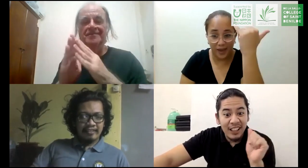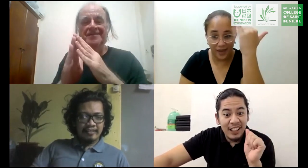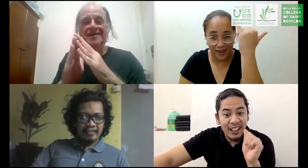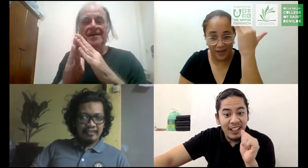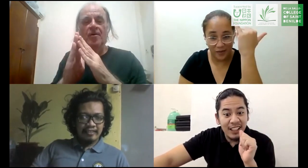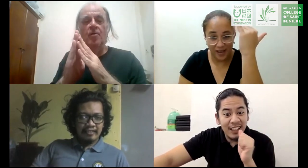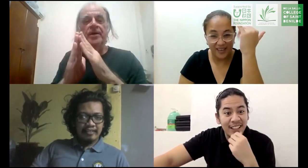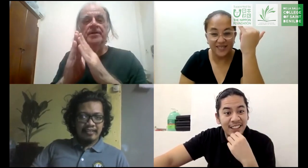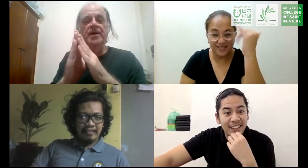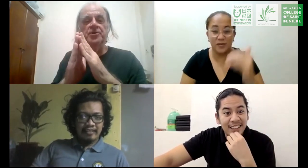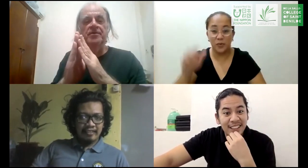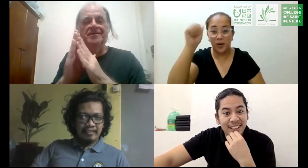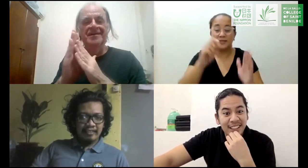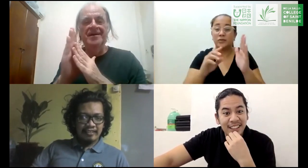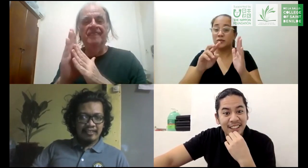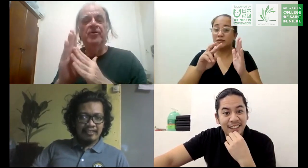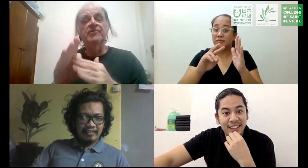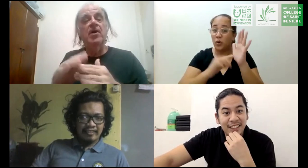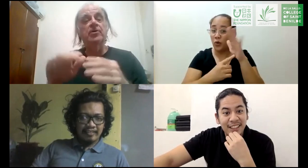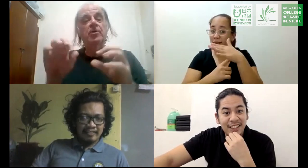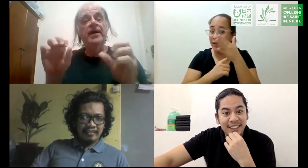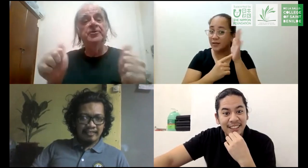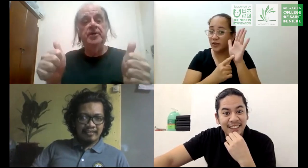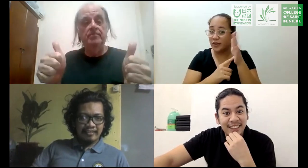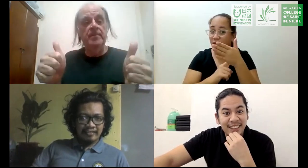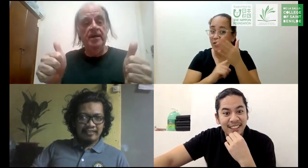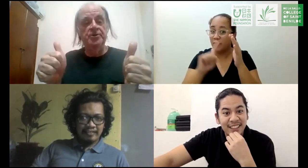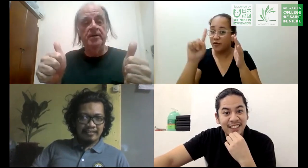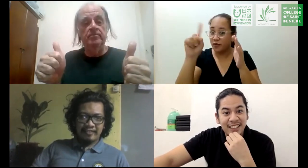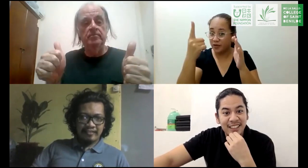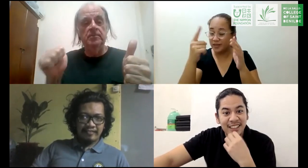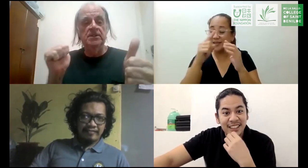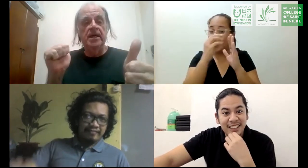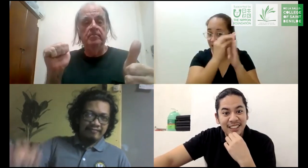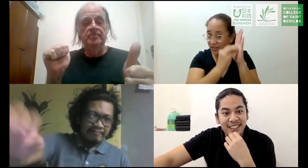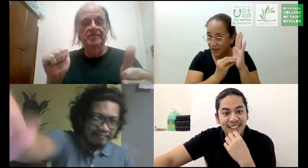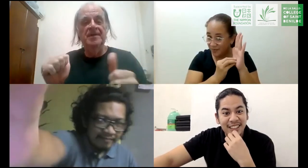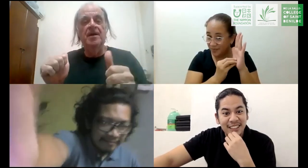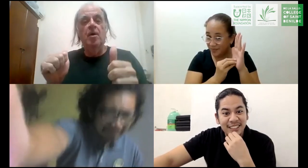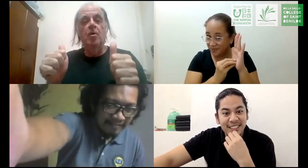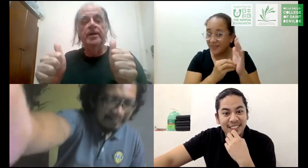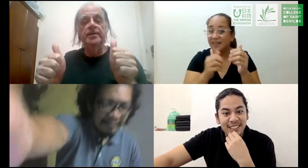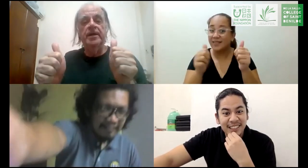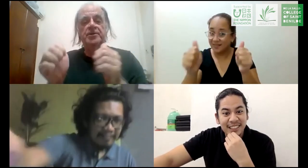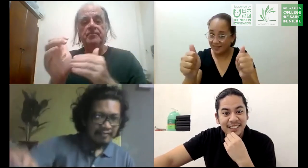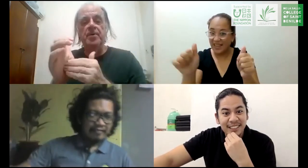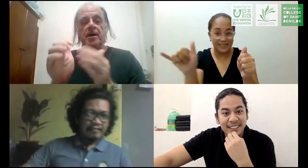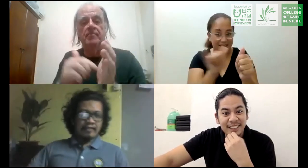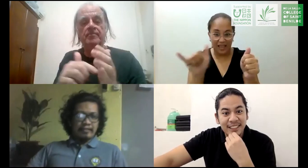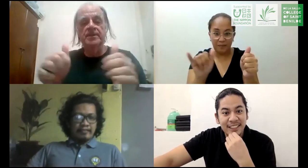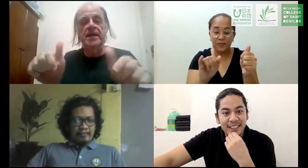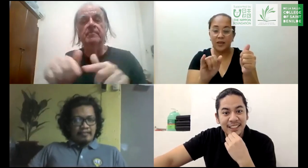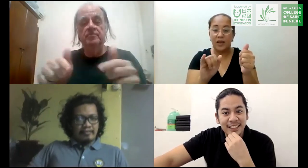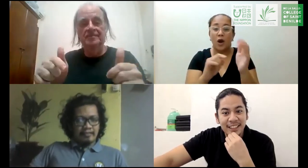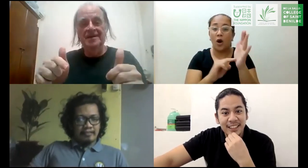Yeah. Really? Orientation. First of all, you go handshake. Handshake, same. Orientation,